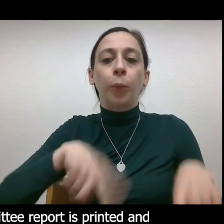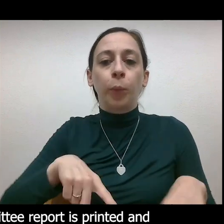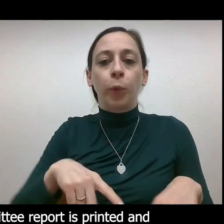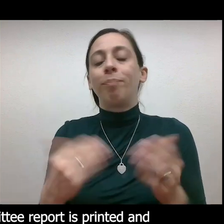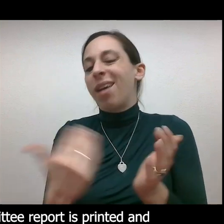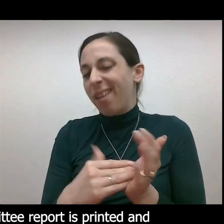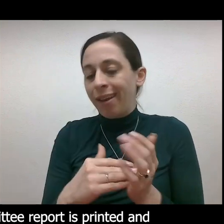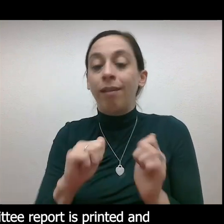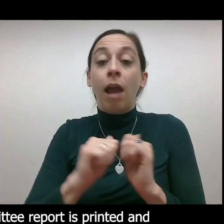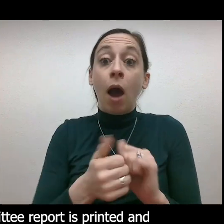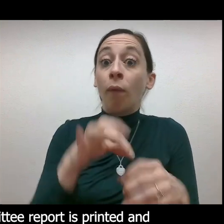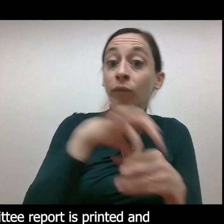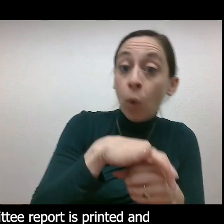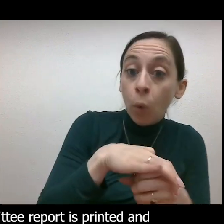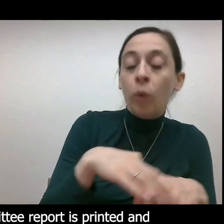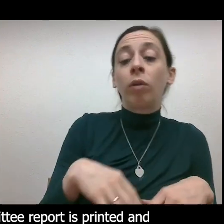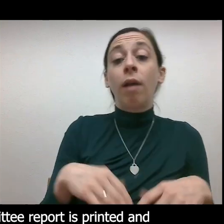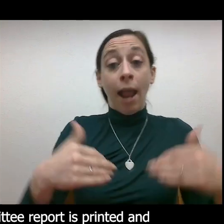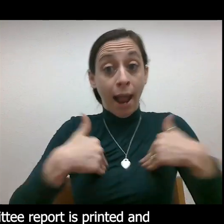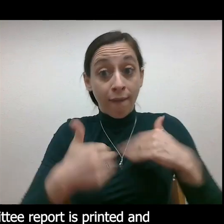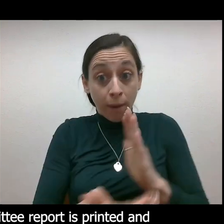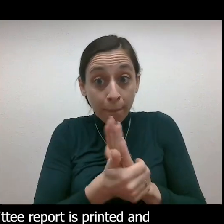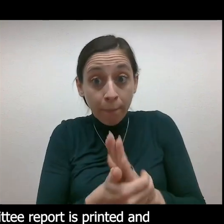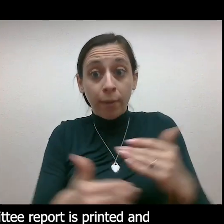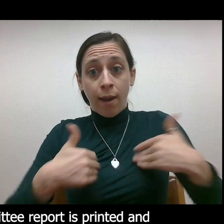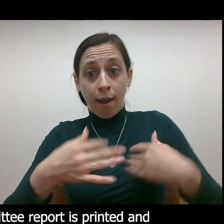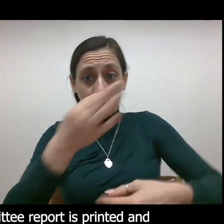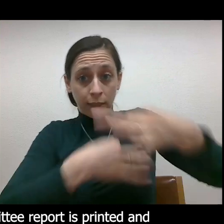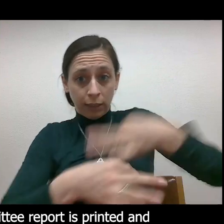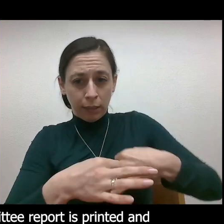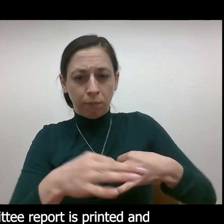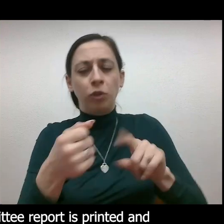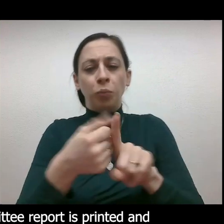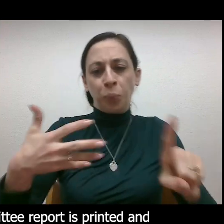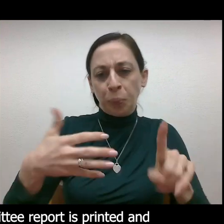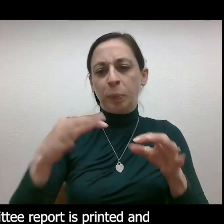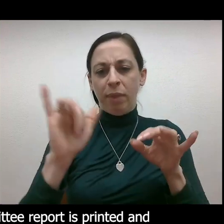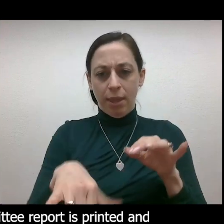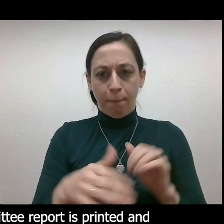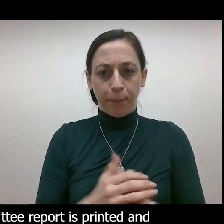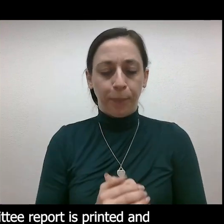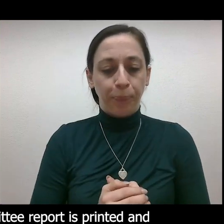and distributed and sent to the appropriate calendar committee.